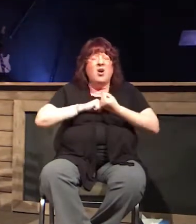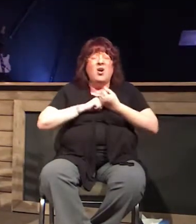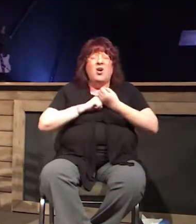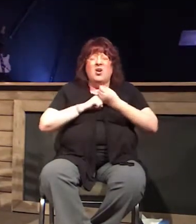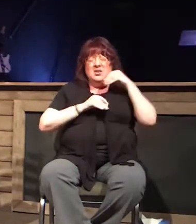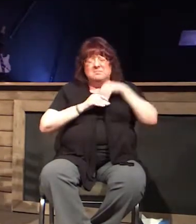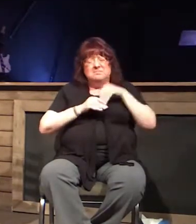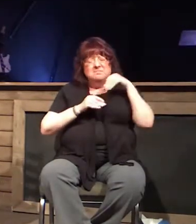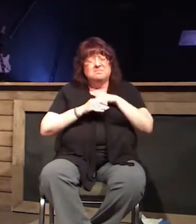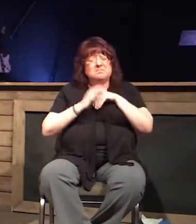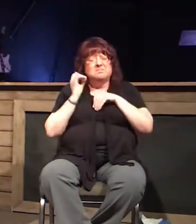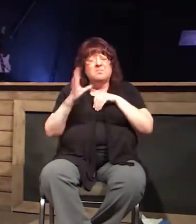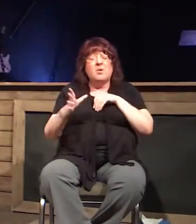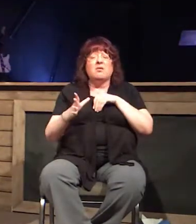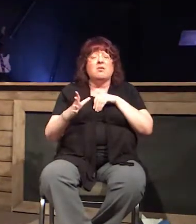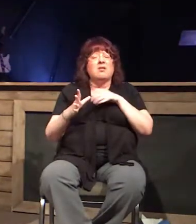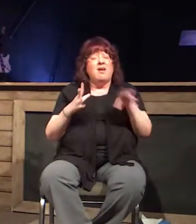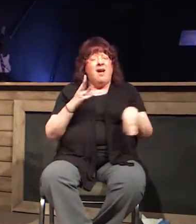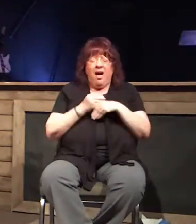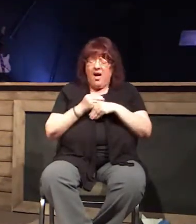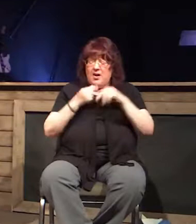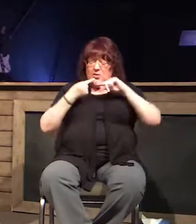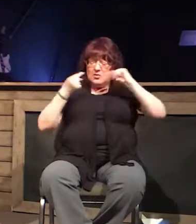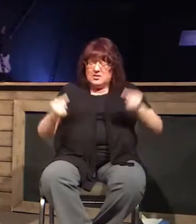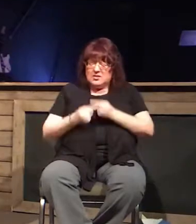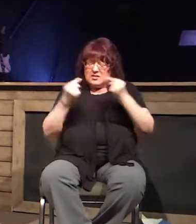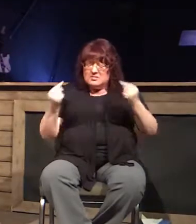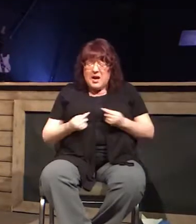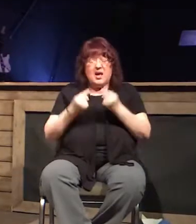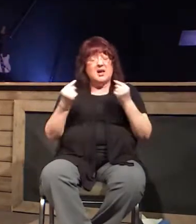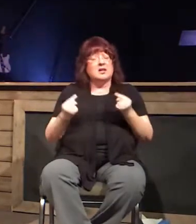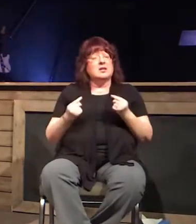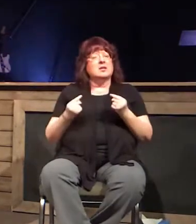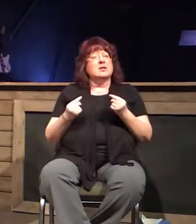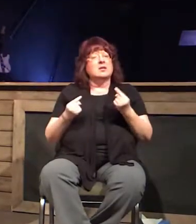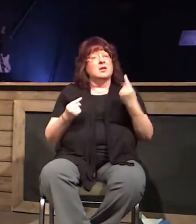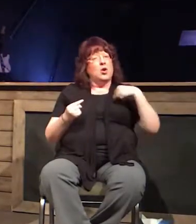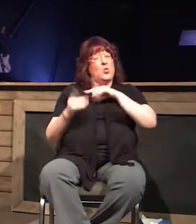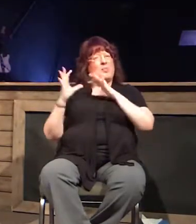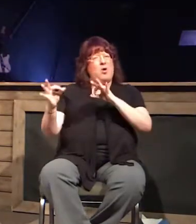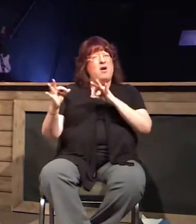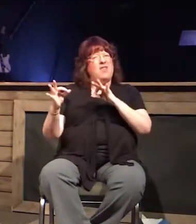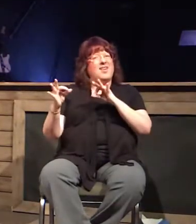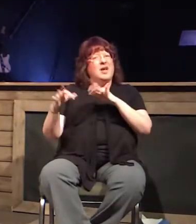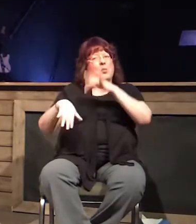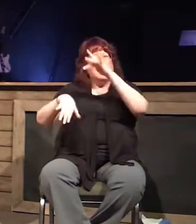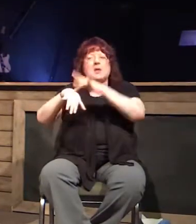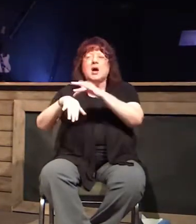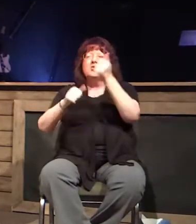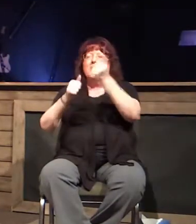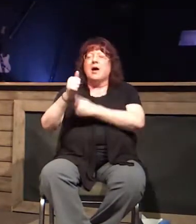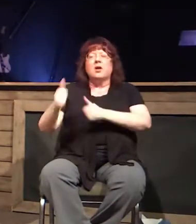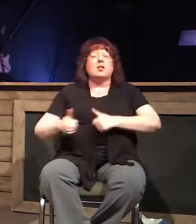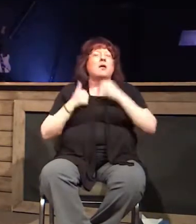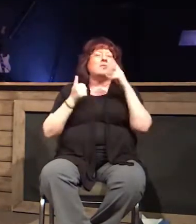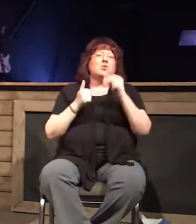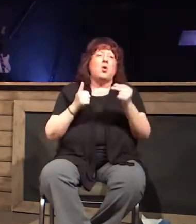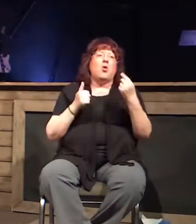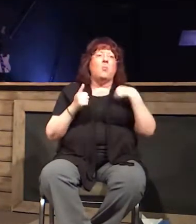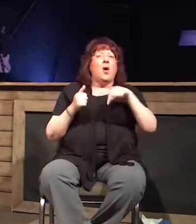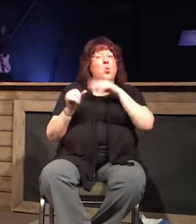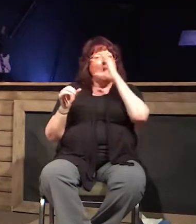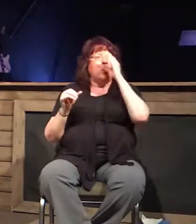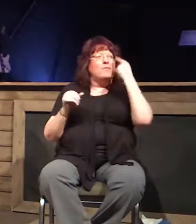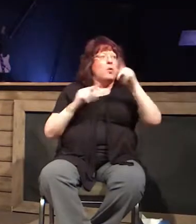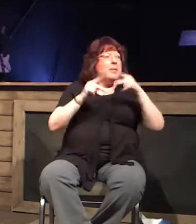deep in my heart and added so much to the pain that I was going through. Are we perfect? Can we touch every life? No, but we are